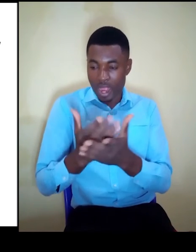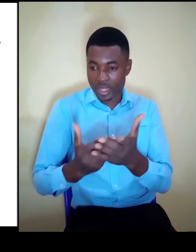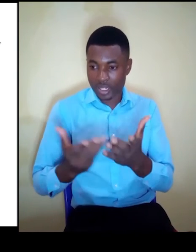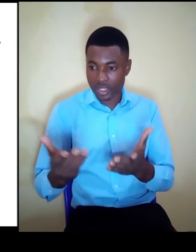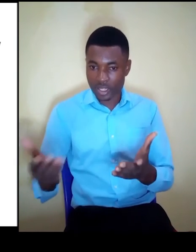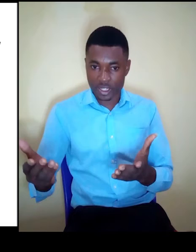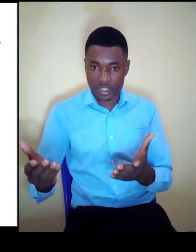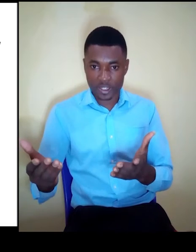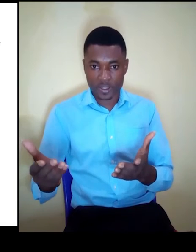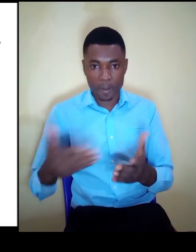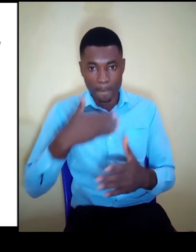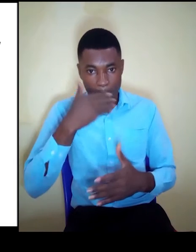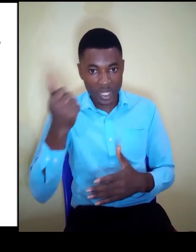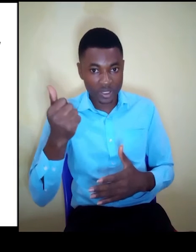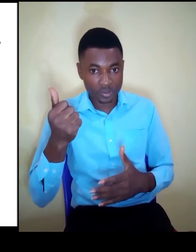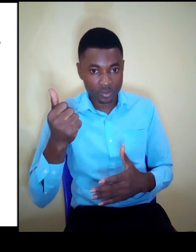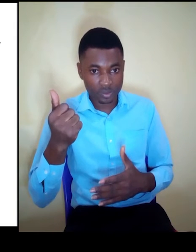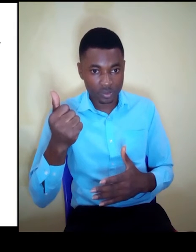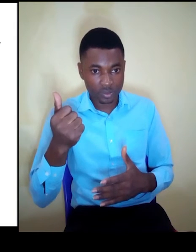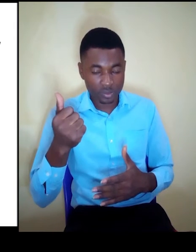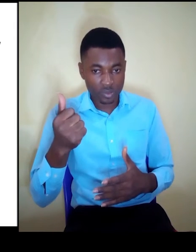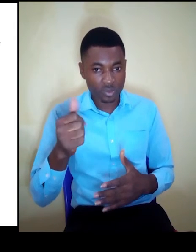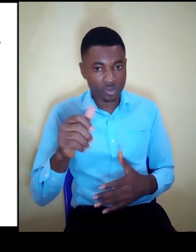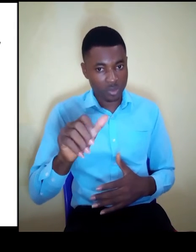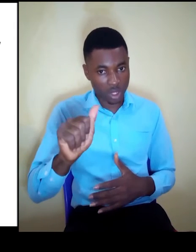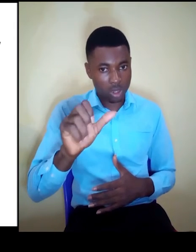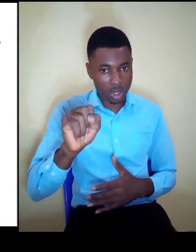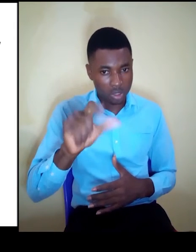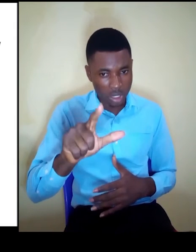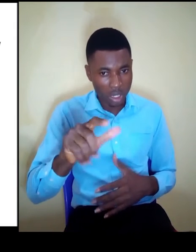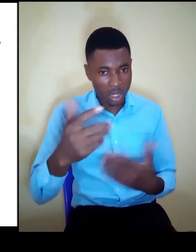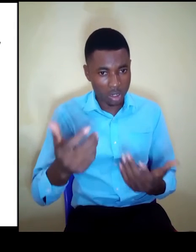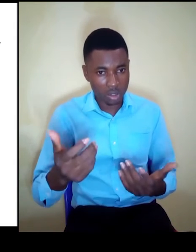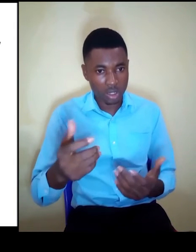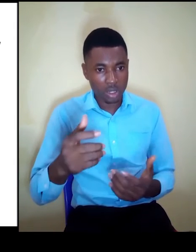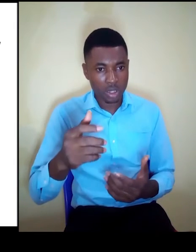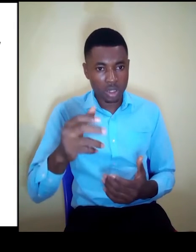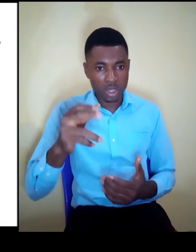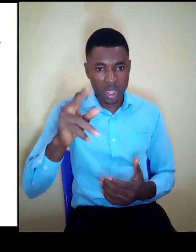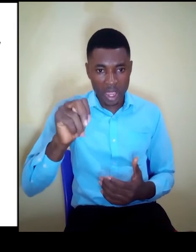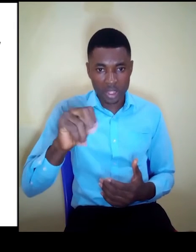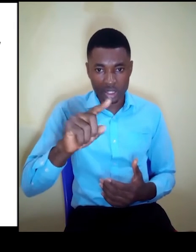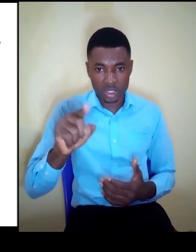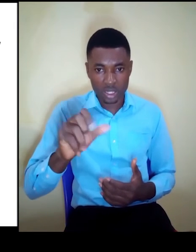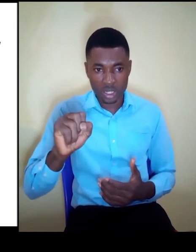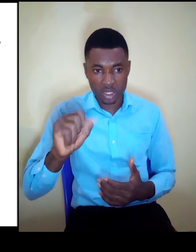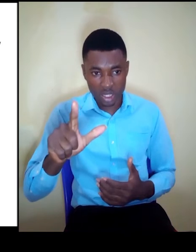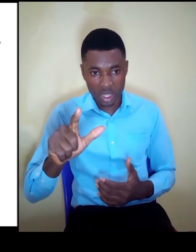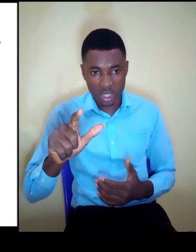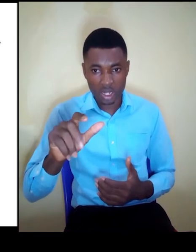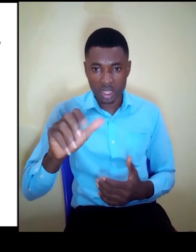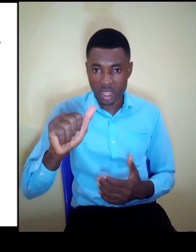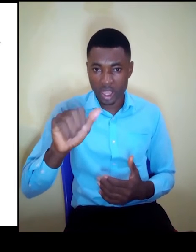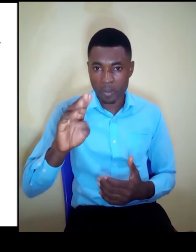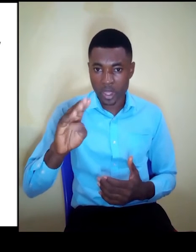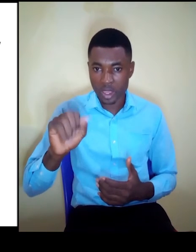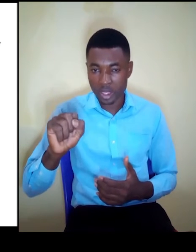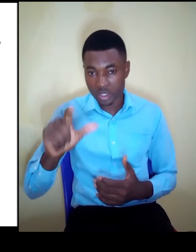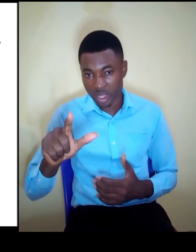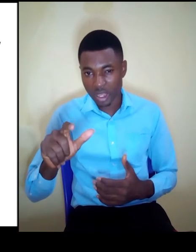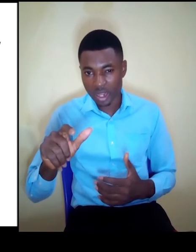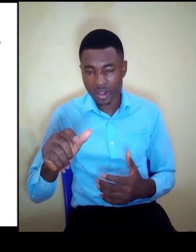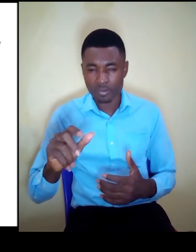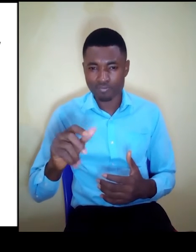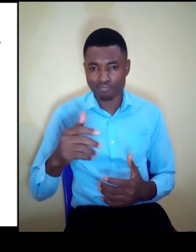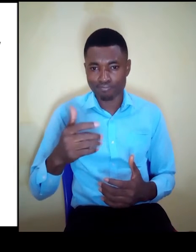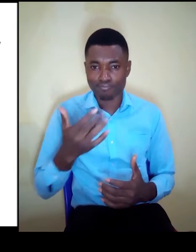So American Sign Language signers, New Zealand Sign Language signers, and Al Sayed Sign Language signers systematically preferred